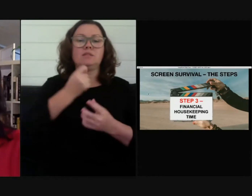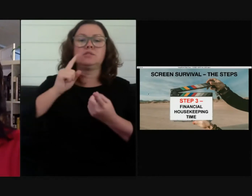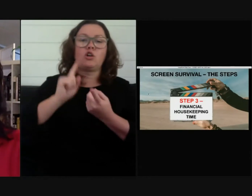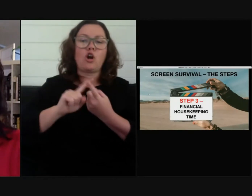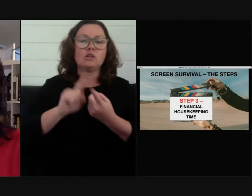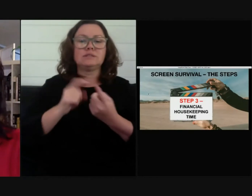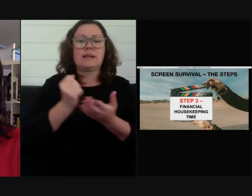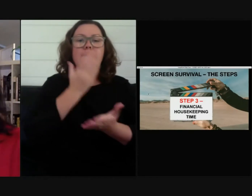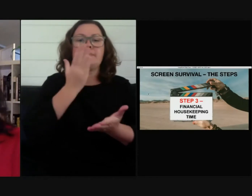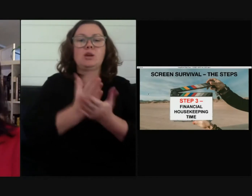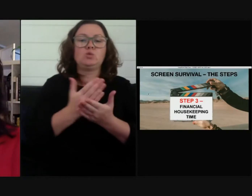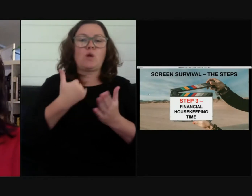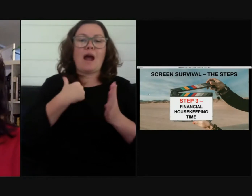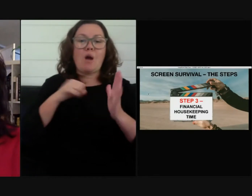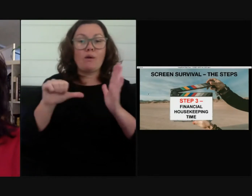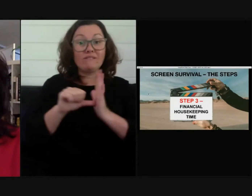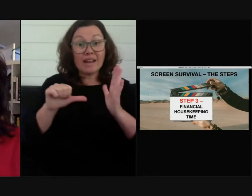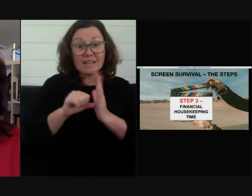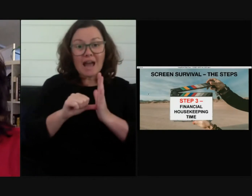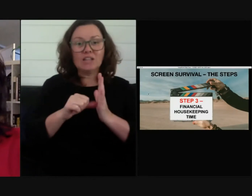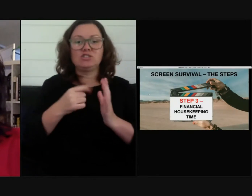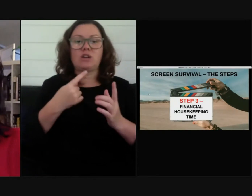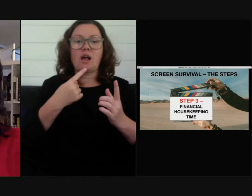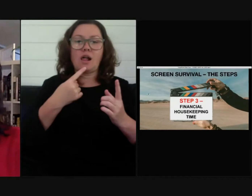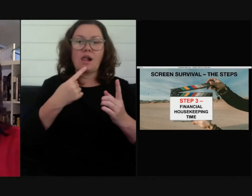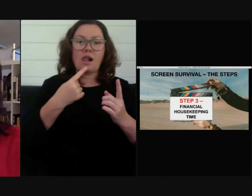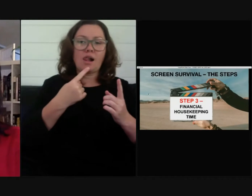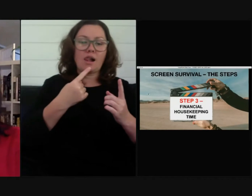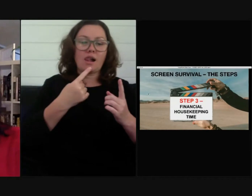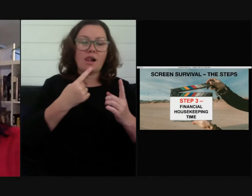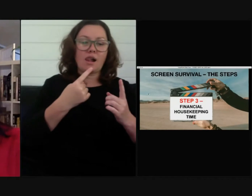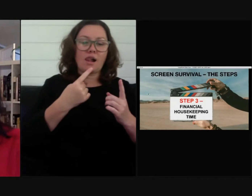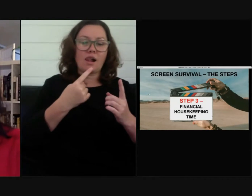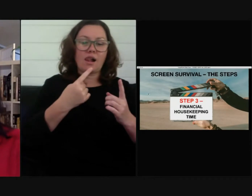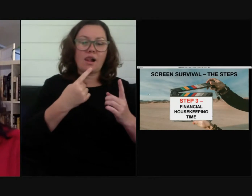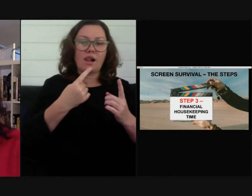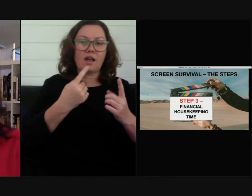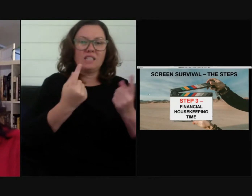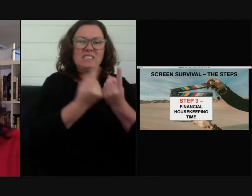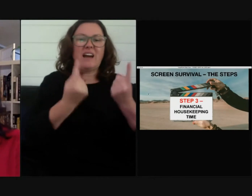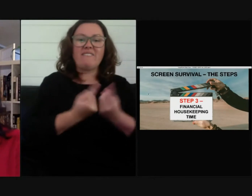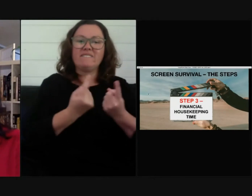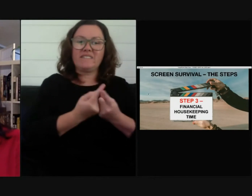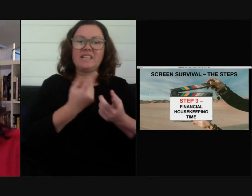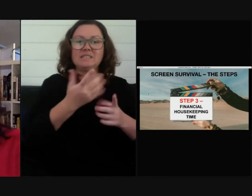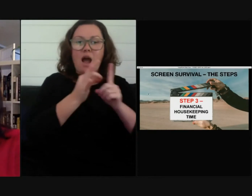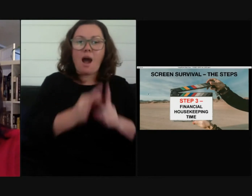And this is not designed to make you feel bad, but the vast majority of creative